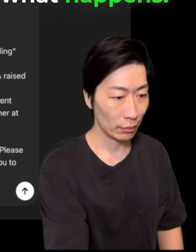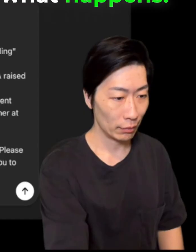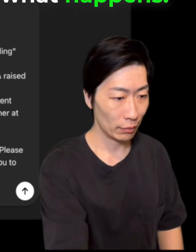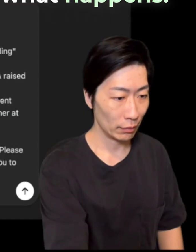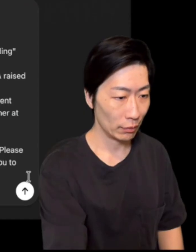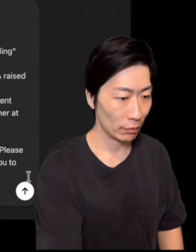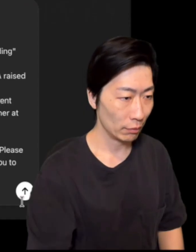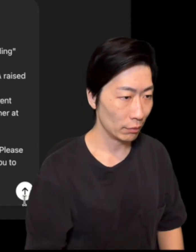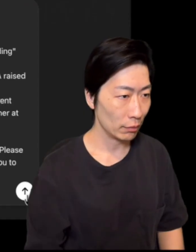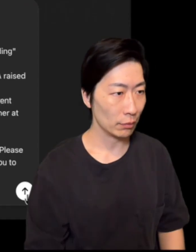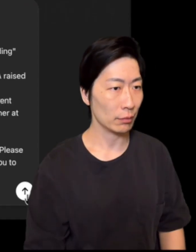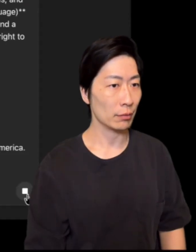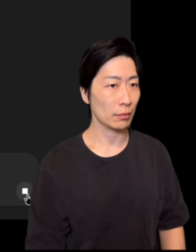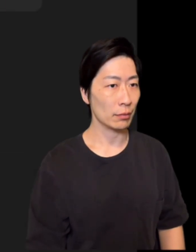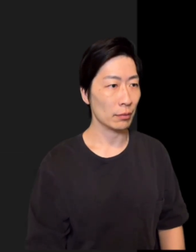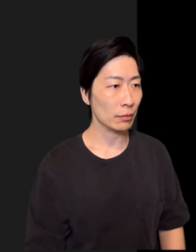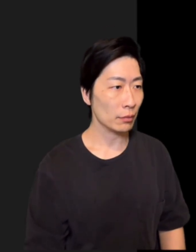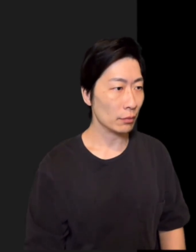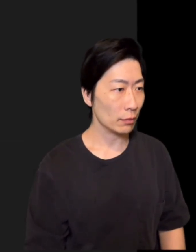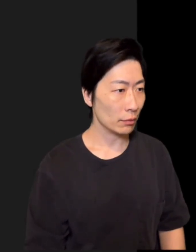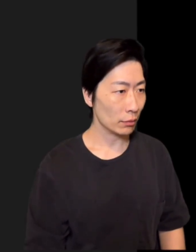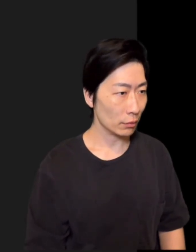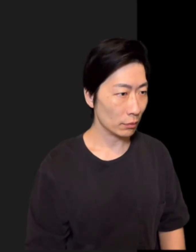what happens.